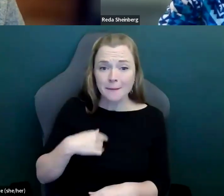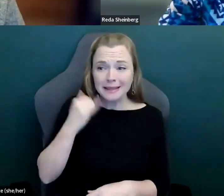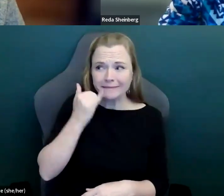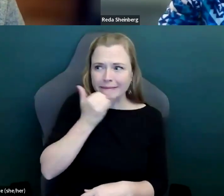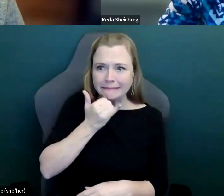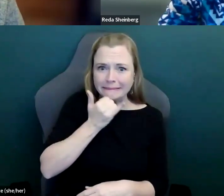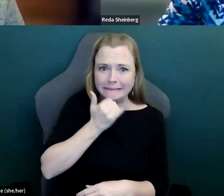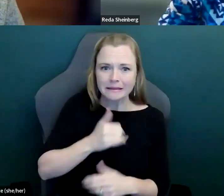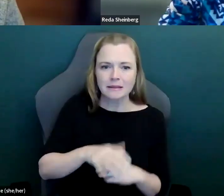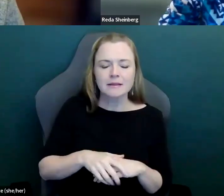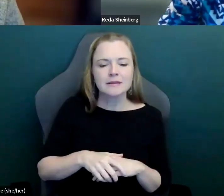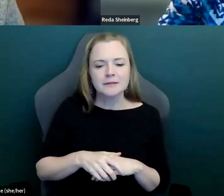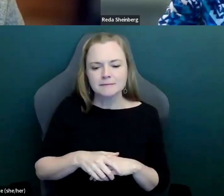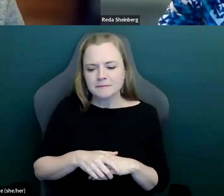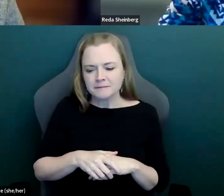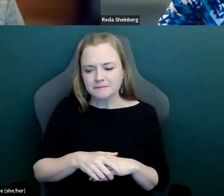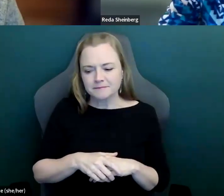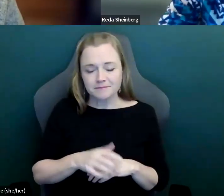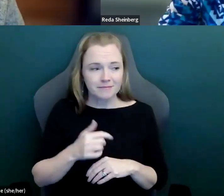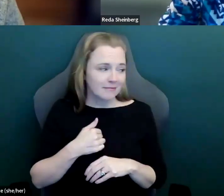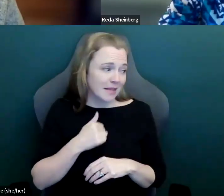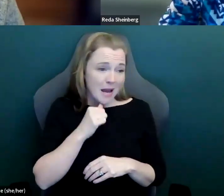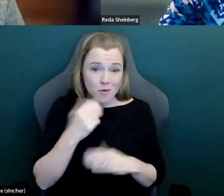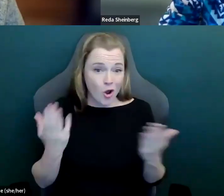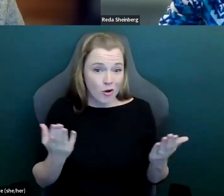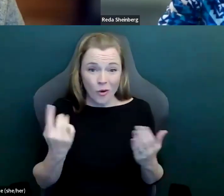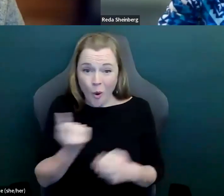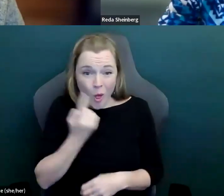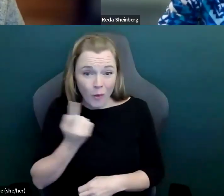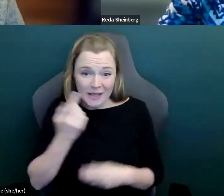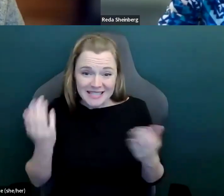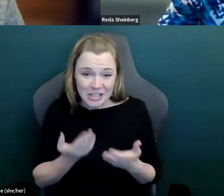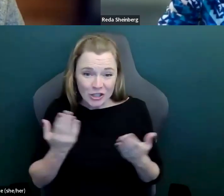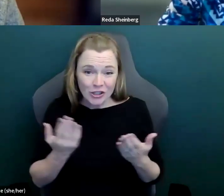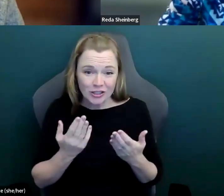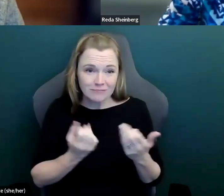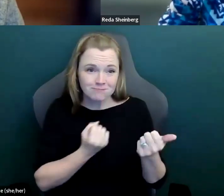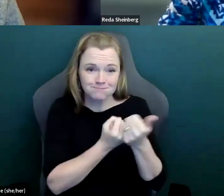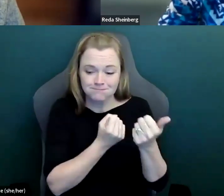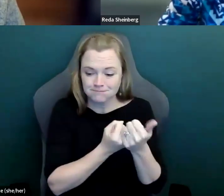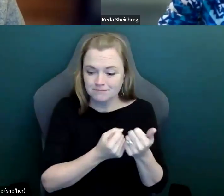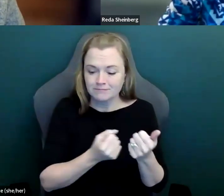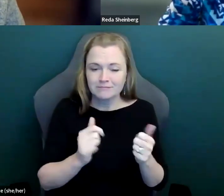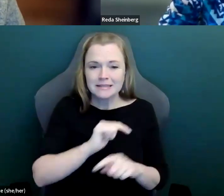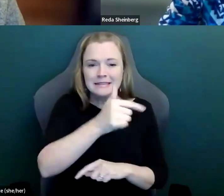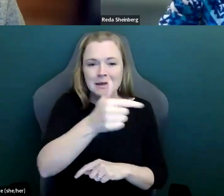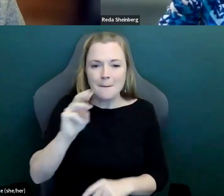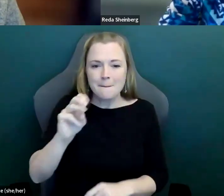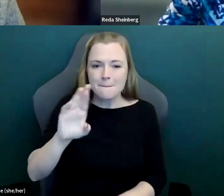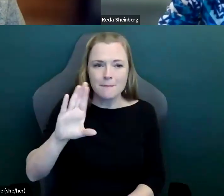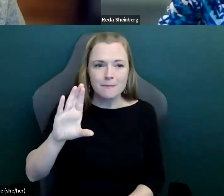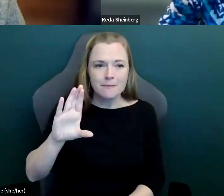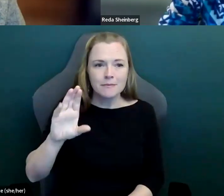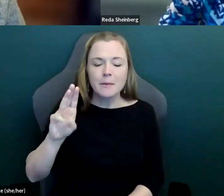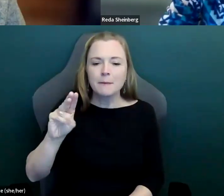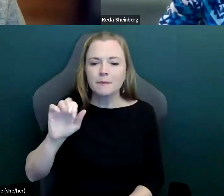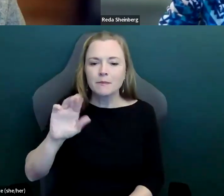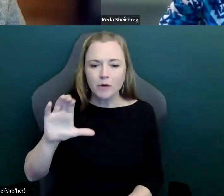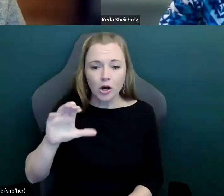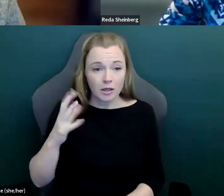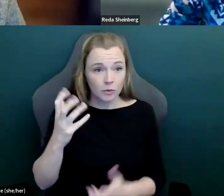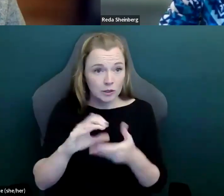but I won't always be here. So, Mark, okay, Mark, yeah, if wanna you say wanted to anything, go in Mark? about the few things.